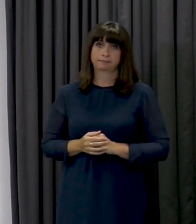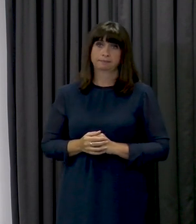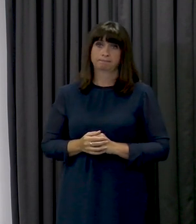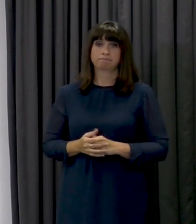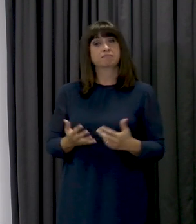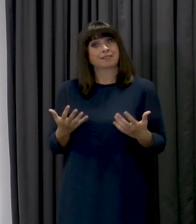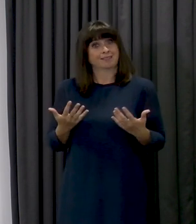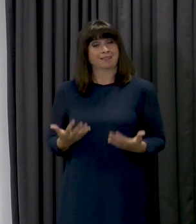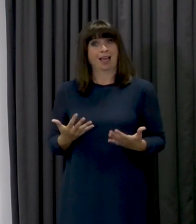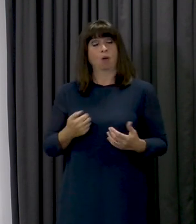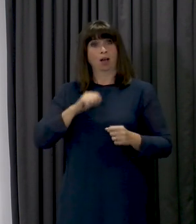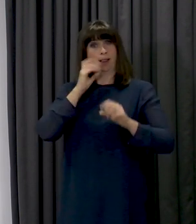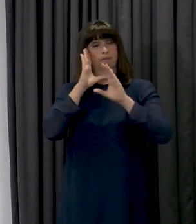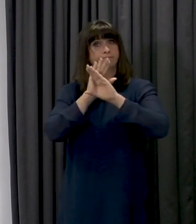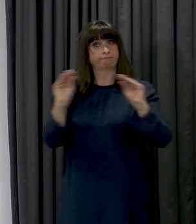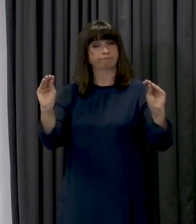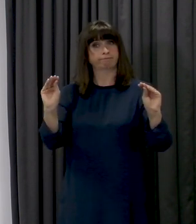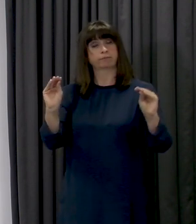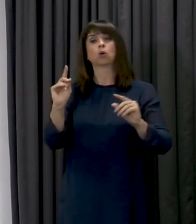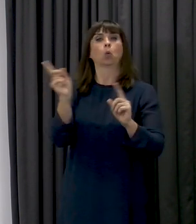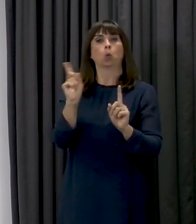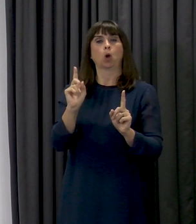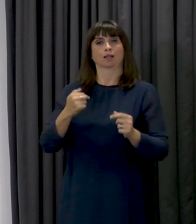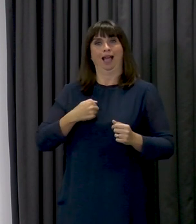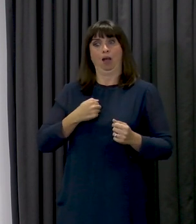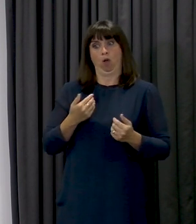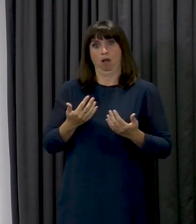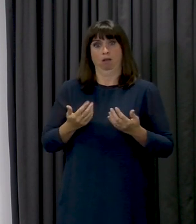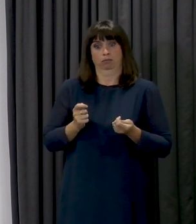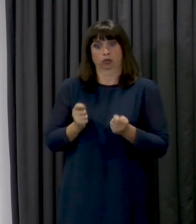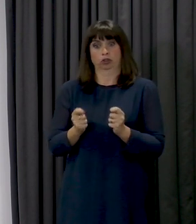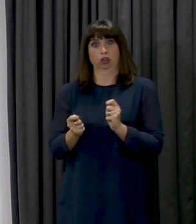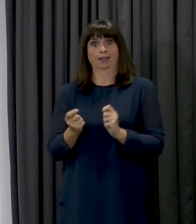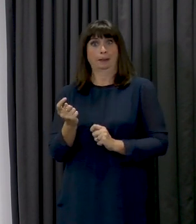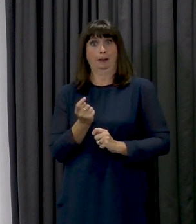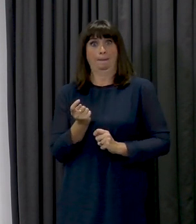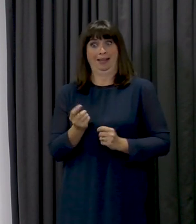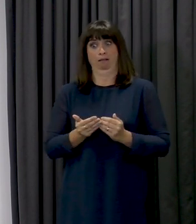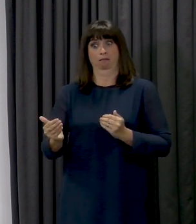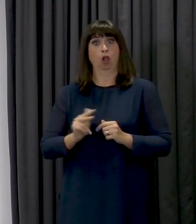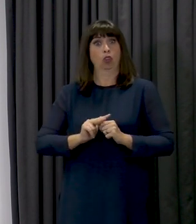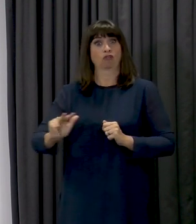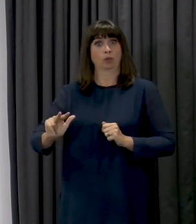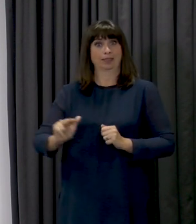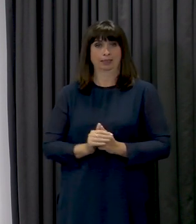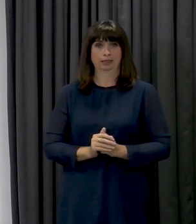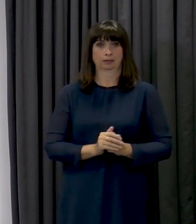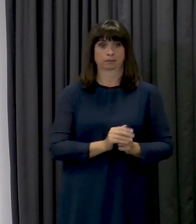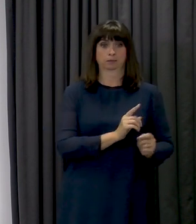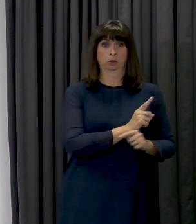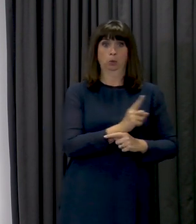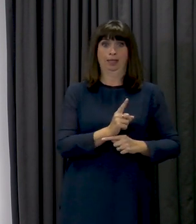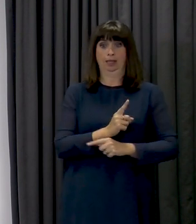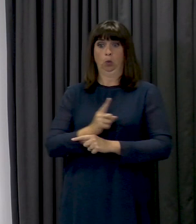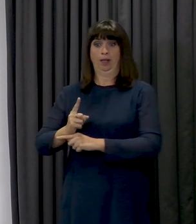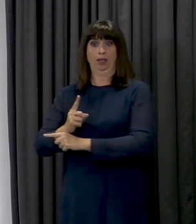I'm now going to provide a summary of the changes we will be making over the next three-week cycle. And we'll